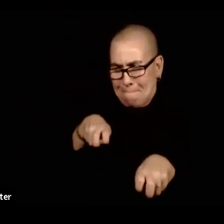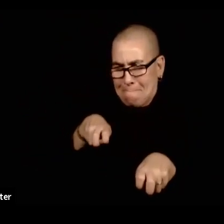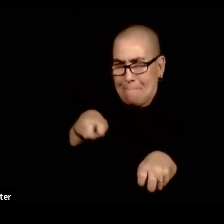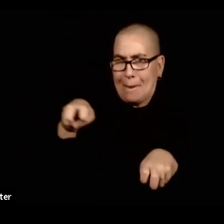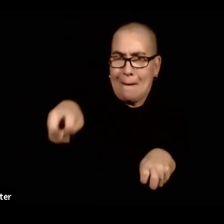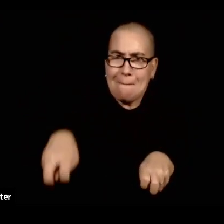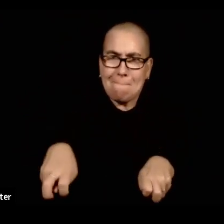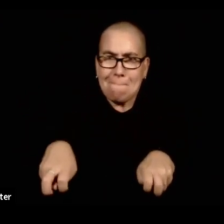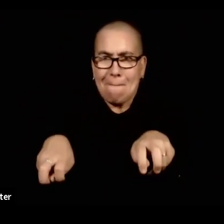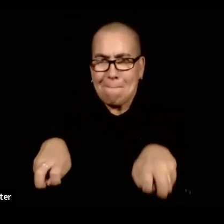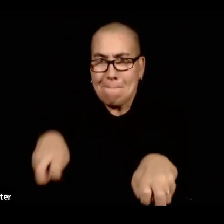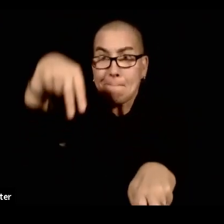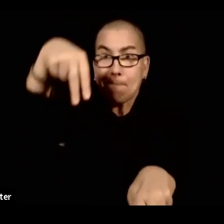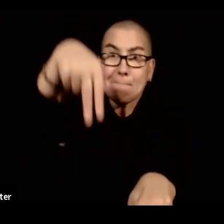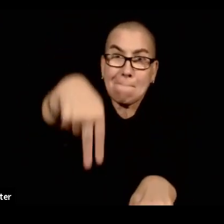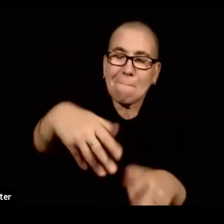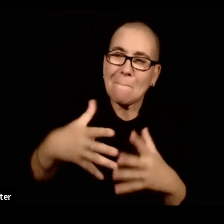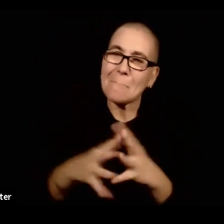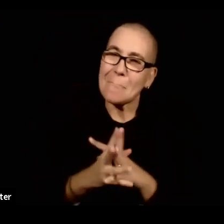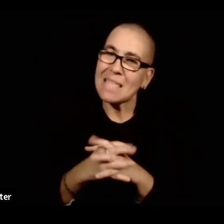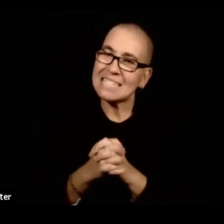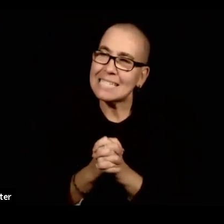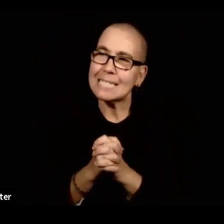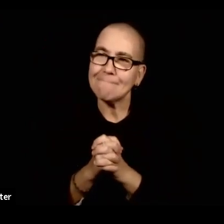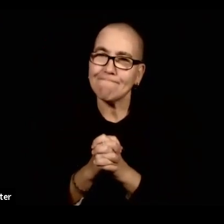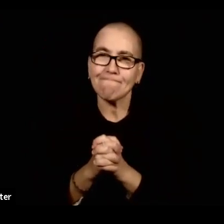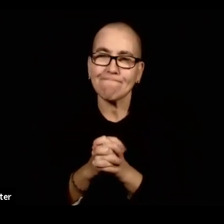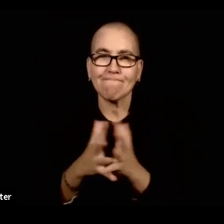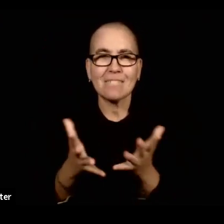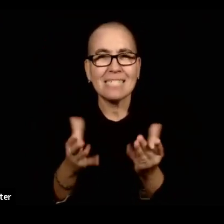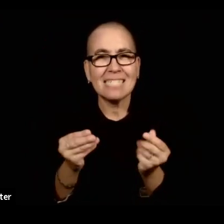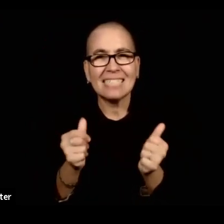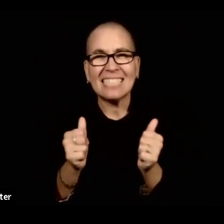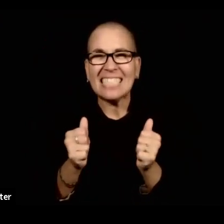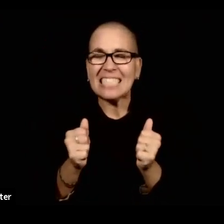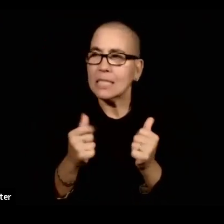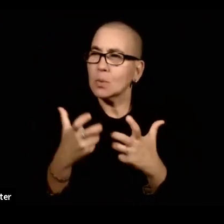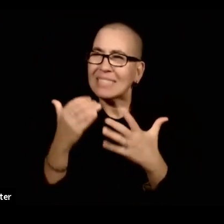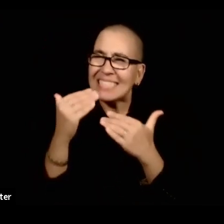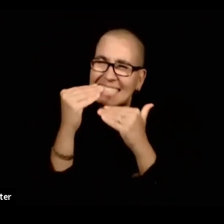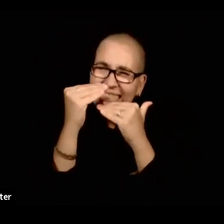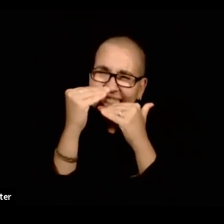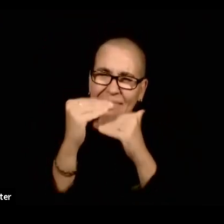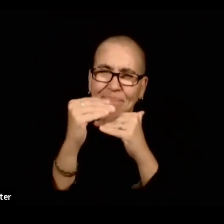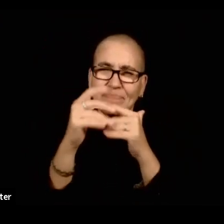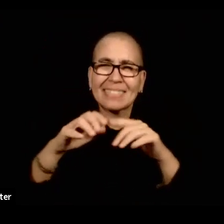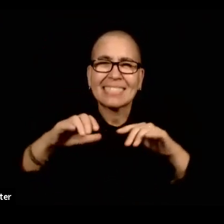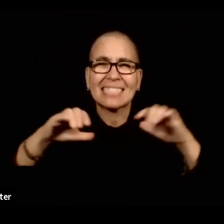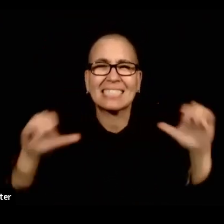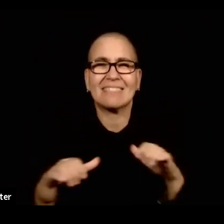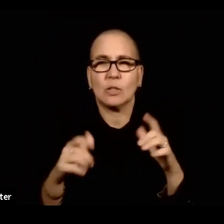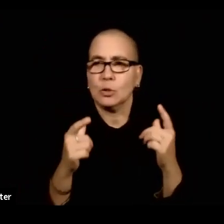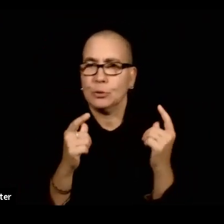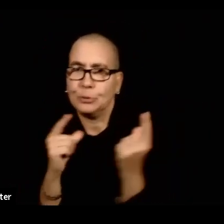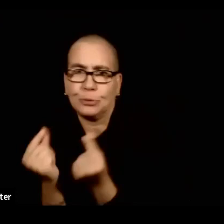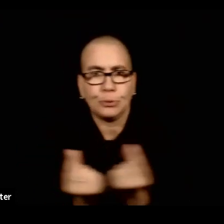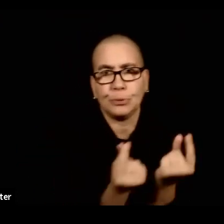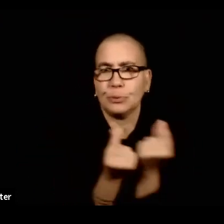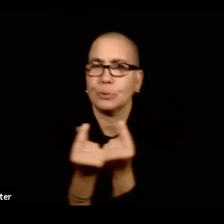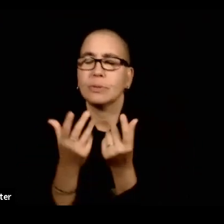little activity in the community in the situations in which we'd have kids coming together where we couldn't